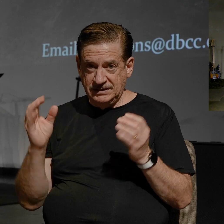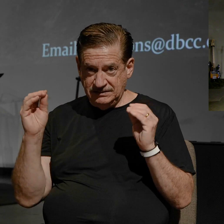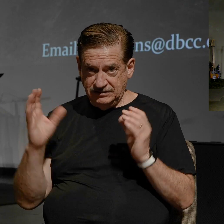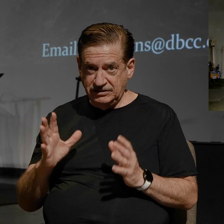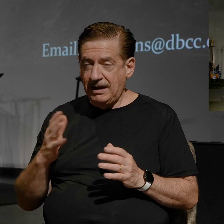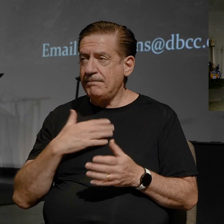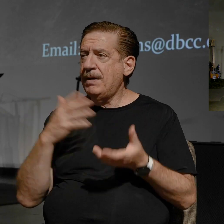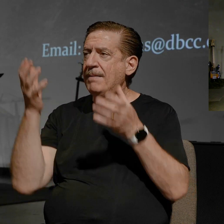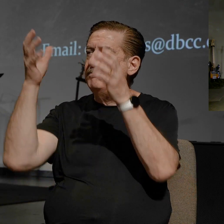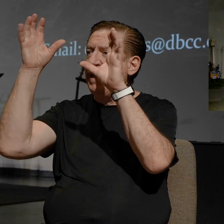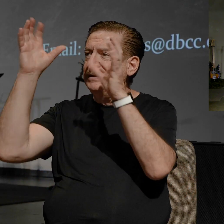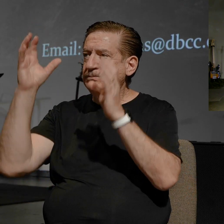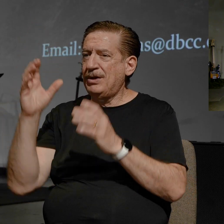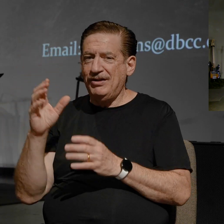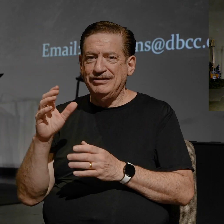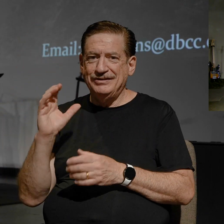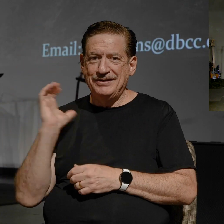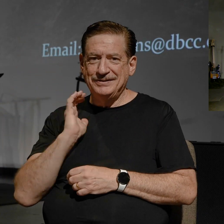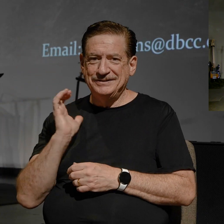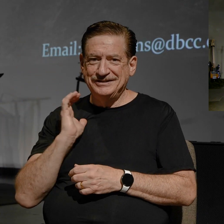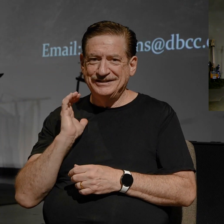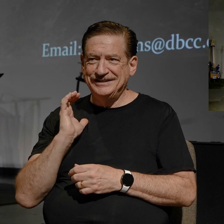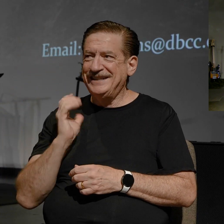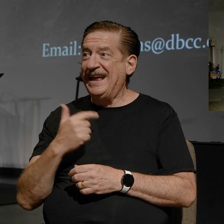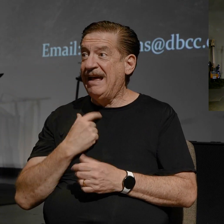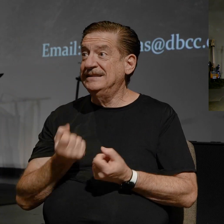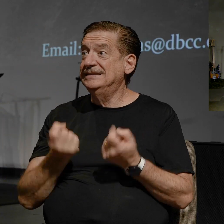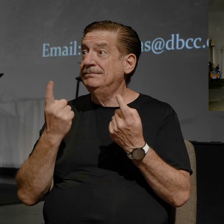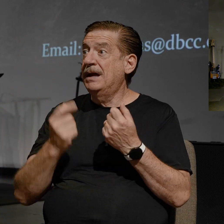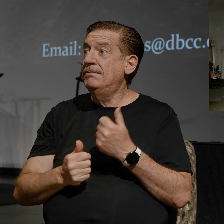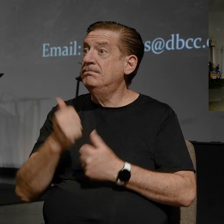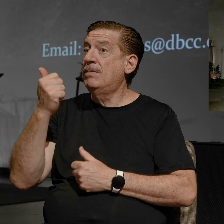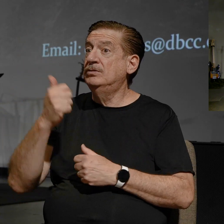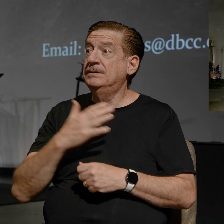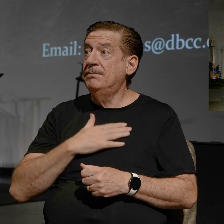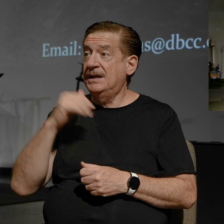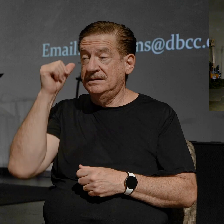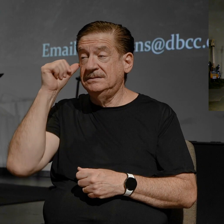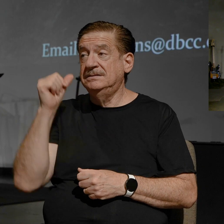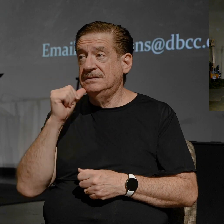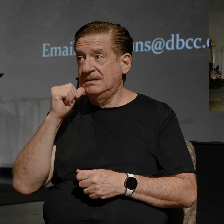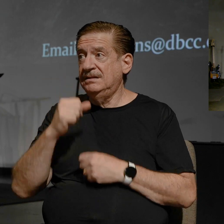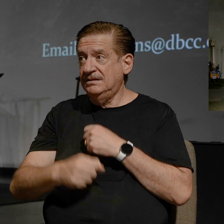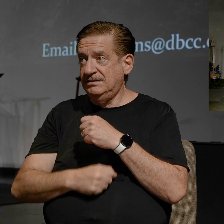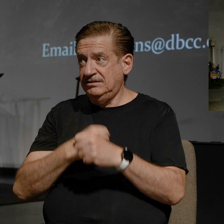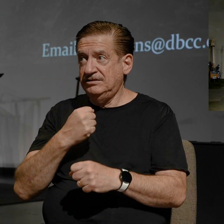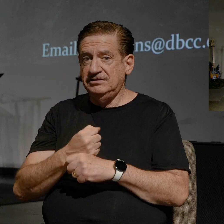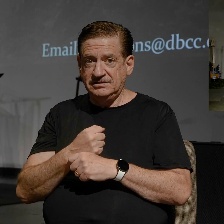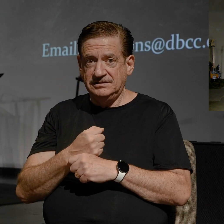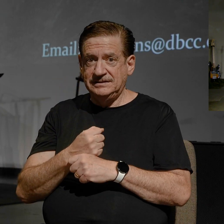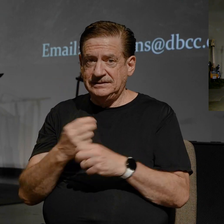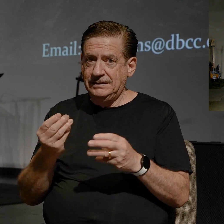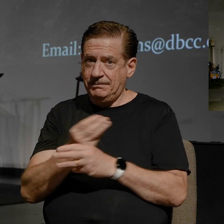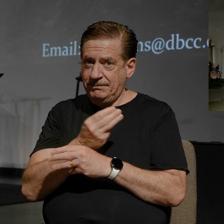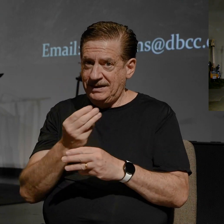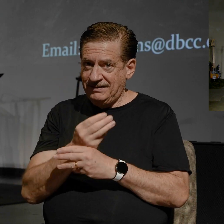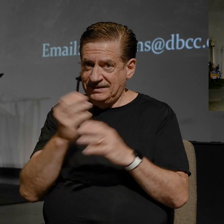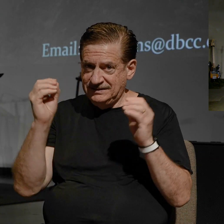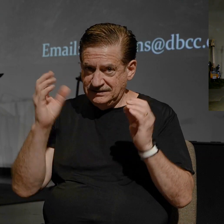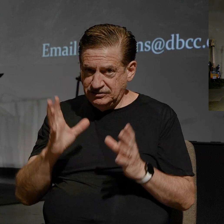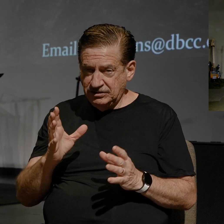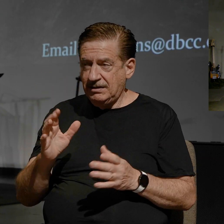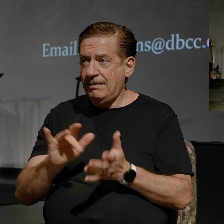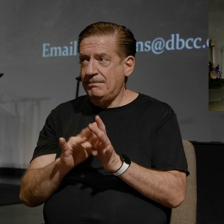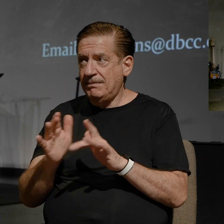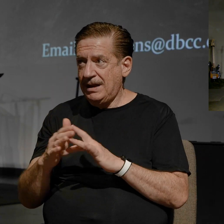my basketball coach. I spent the majority of my adult years as a math teacher, a